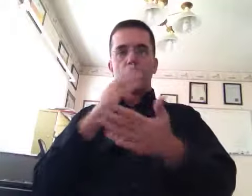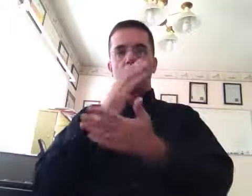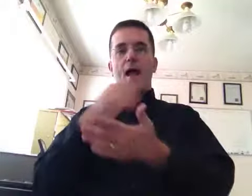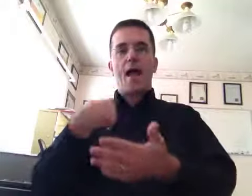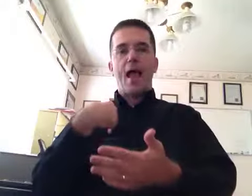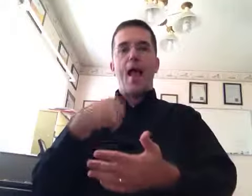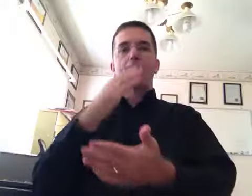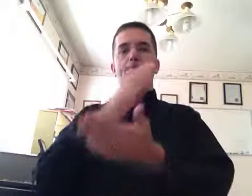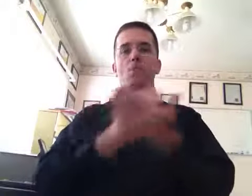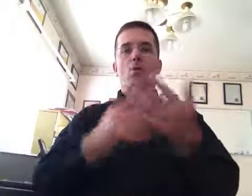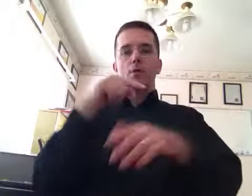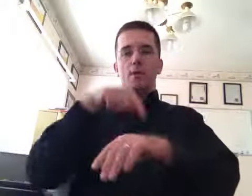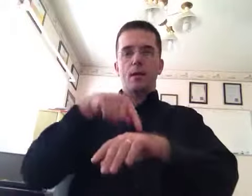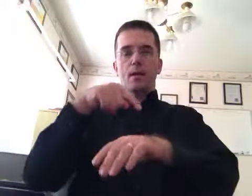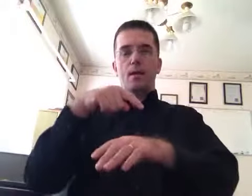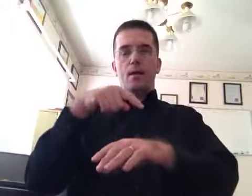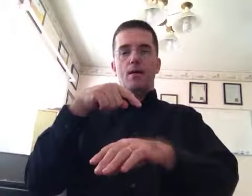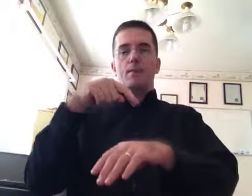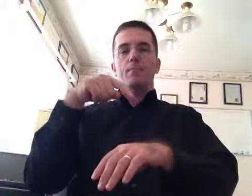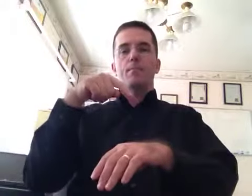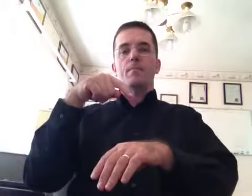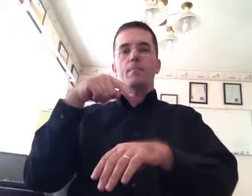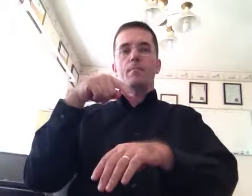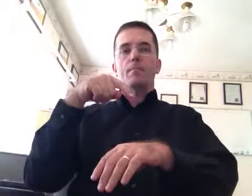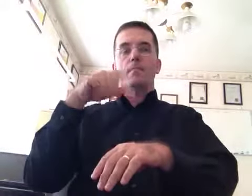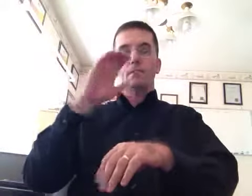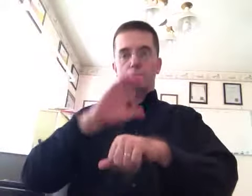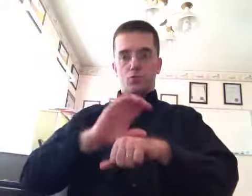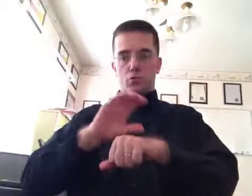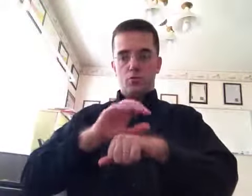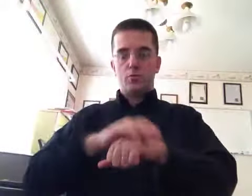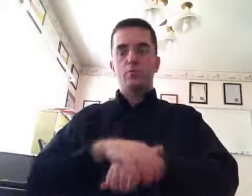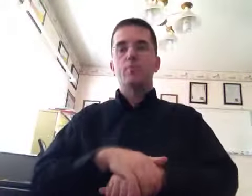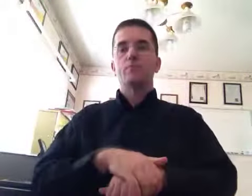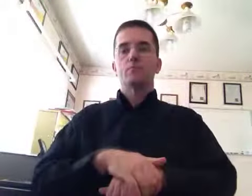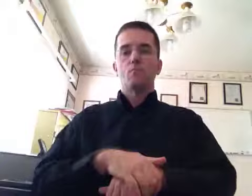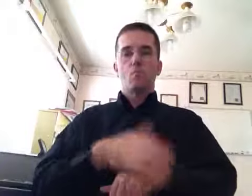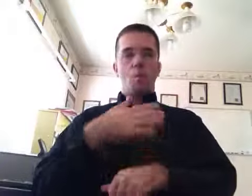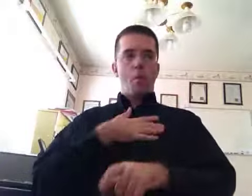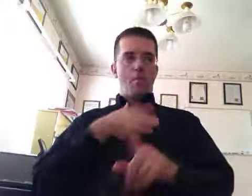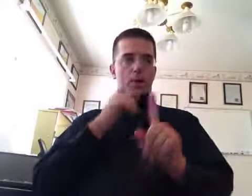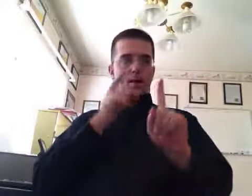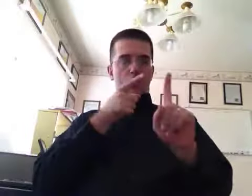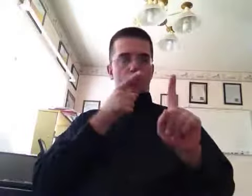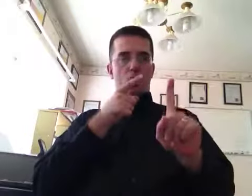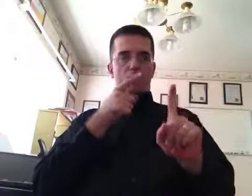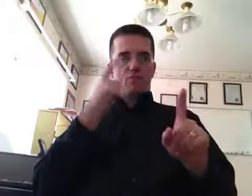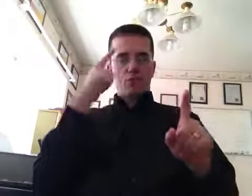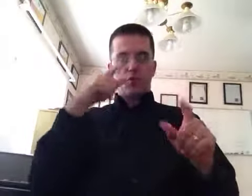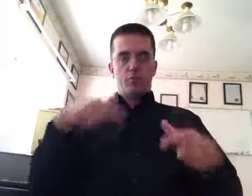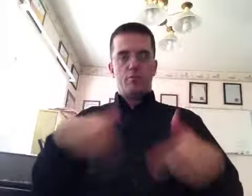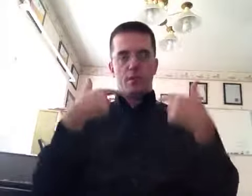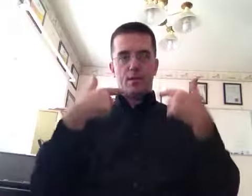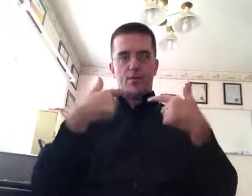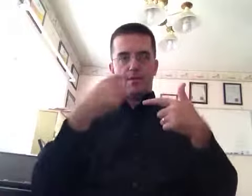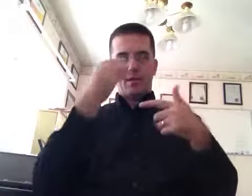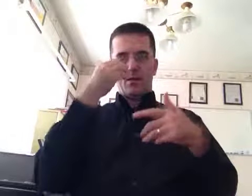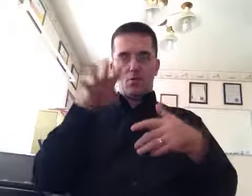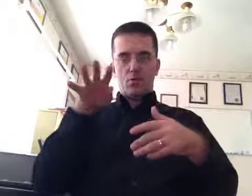Okay. Well, I think, Corey, my goal for you is for you to go make a living and ignore this money.